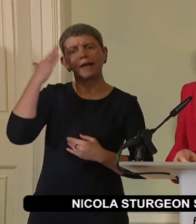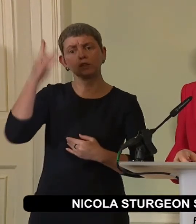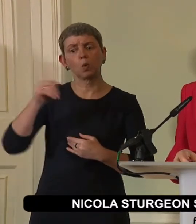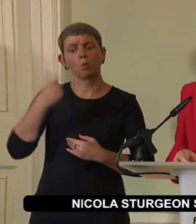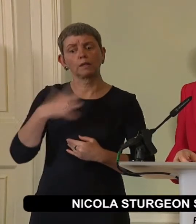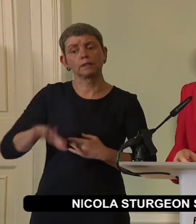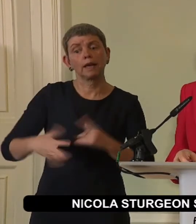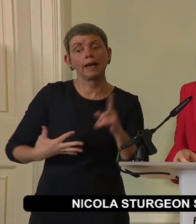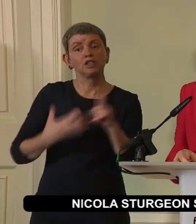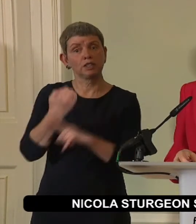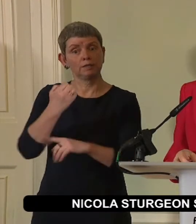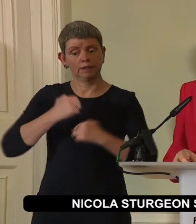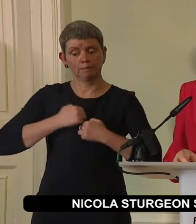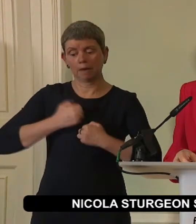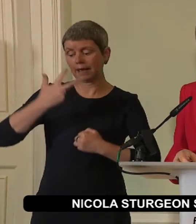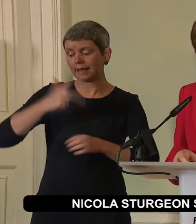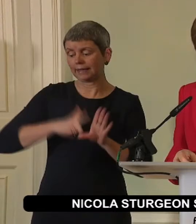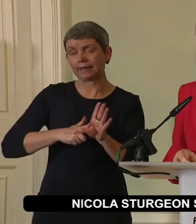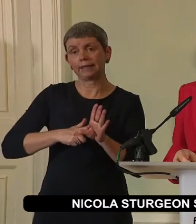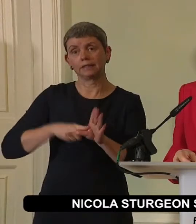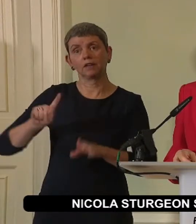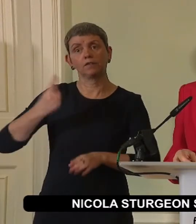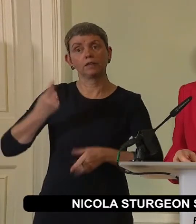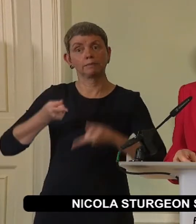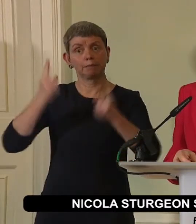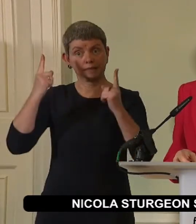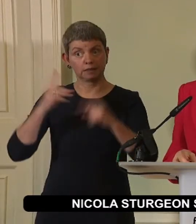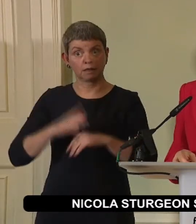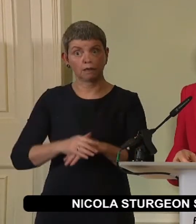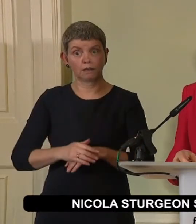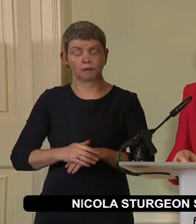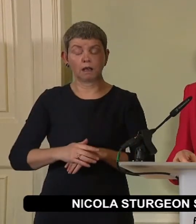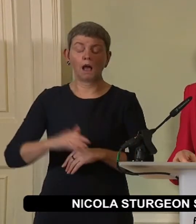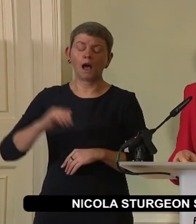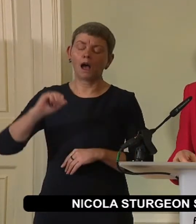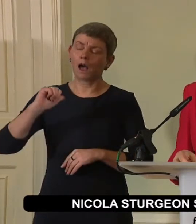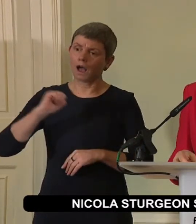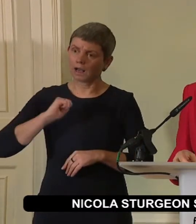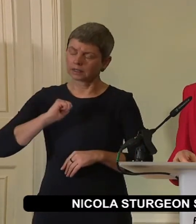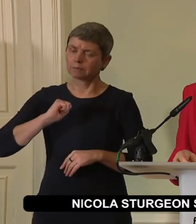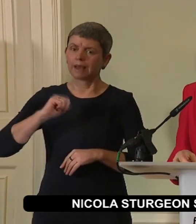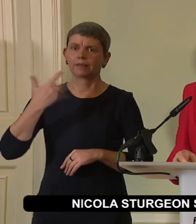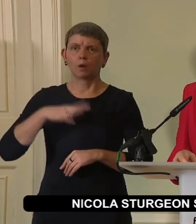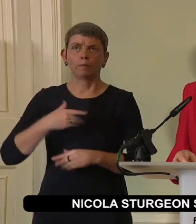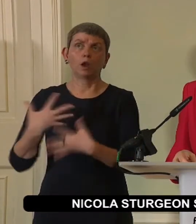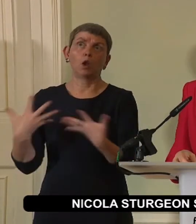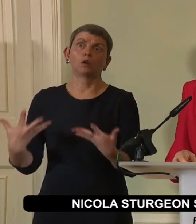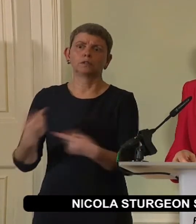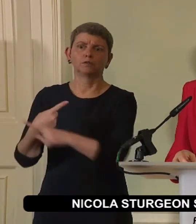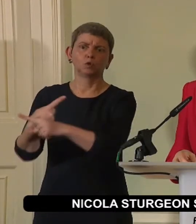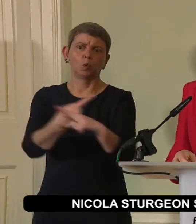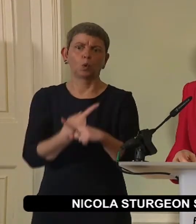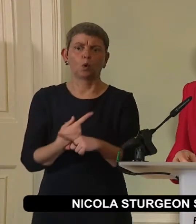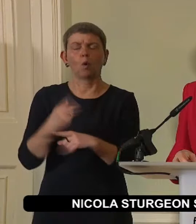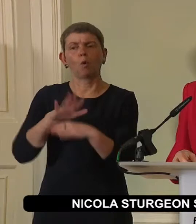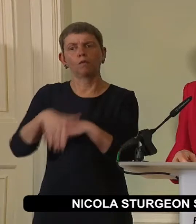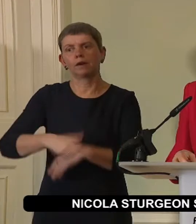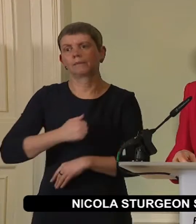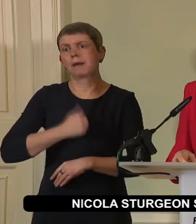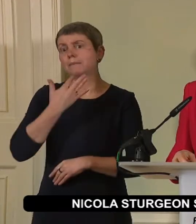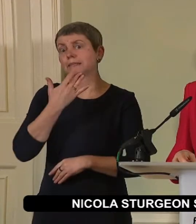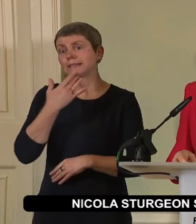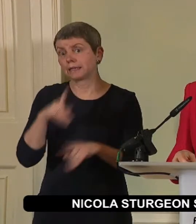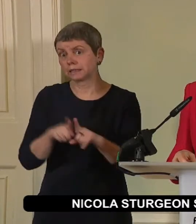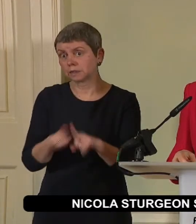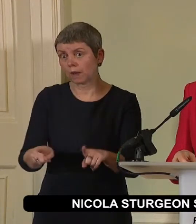during my time as First Minister. I'm pretty certain there will be plenty of commentary on my mistakes as well. I will have more to